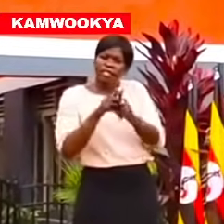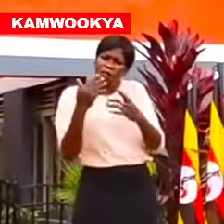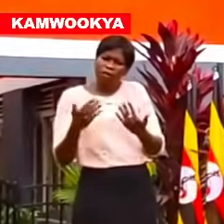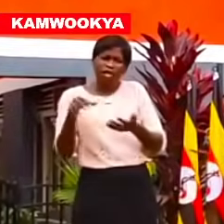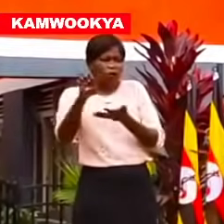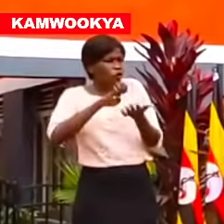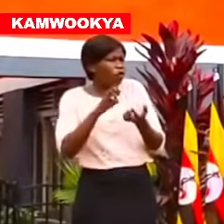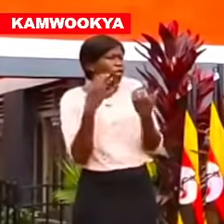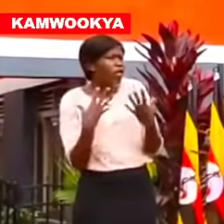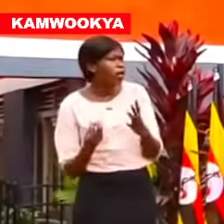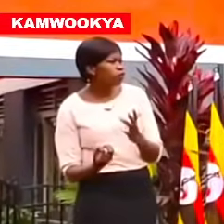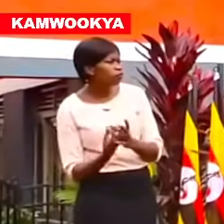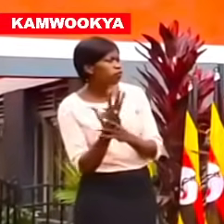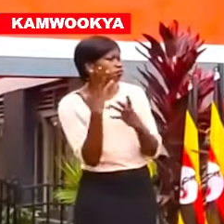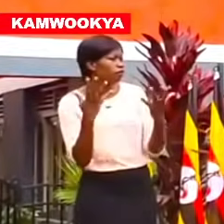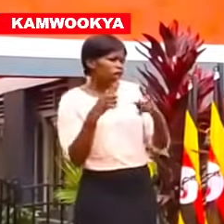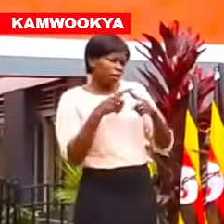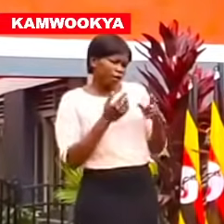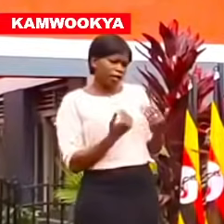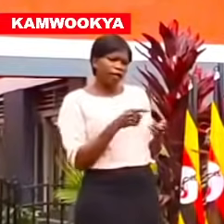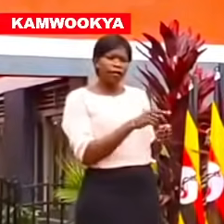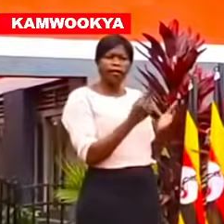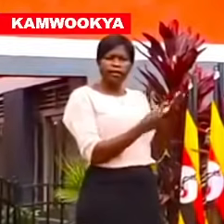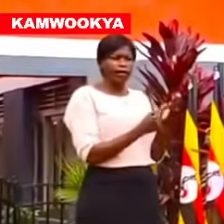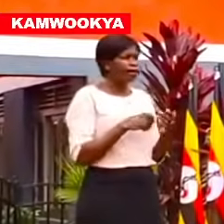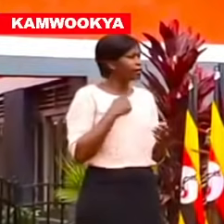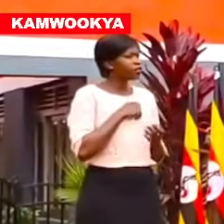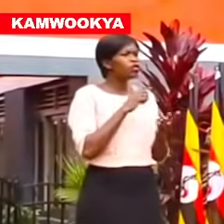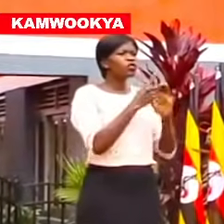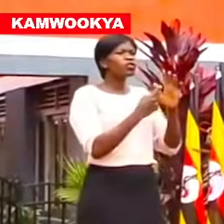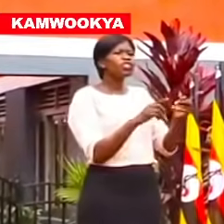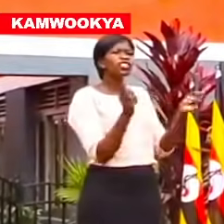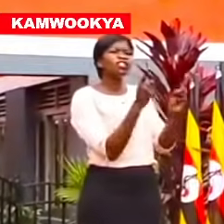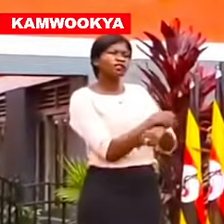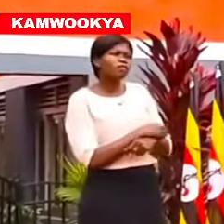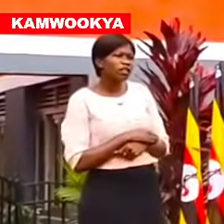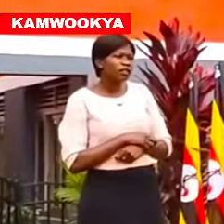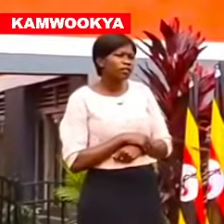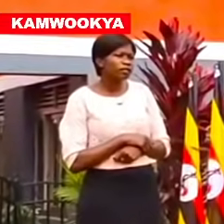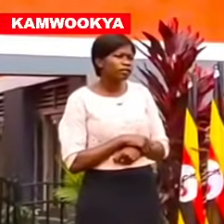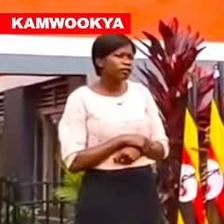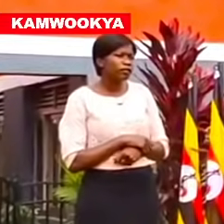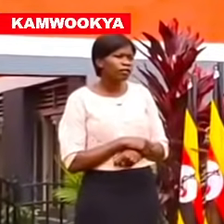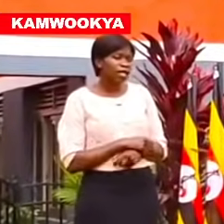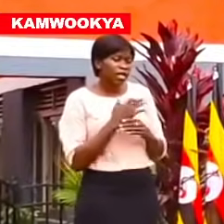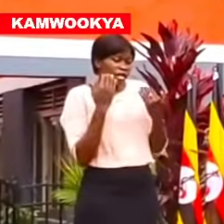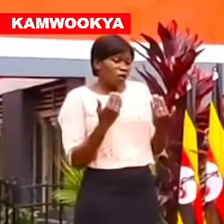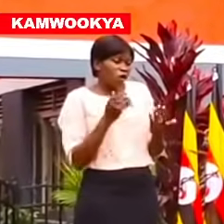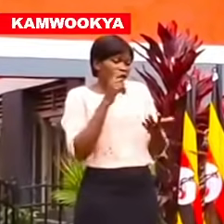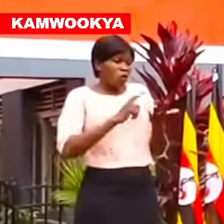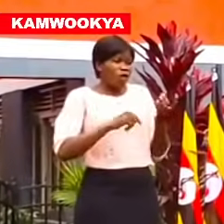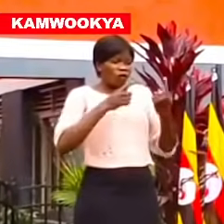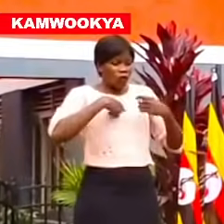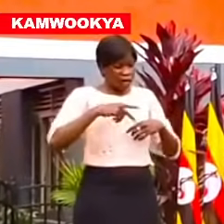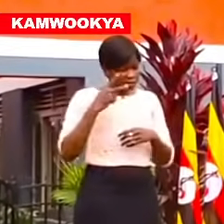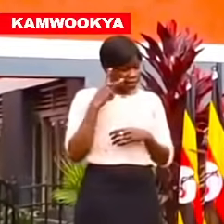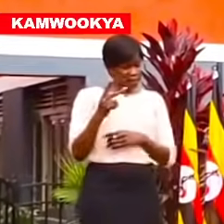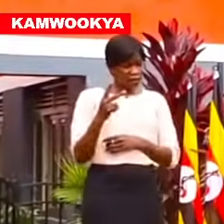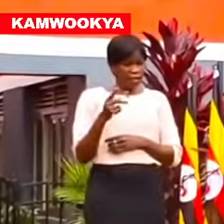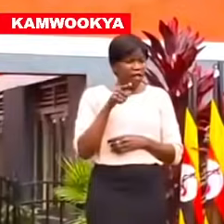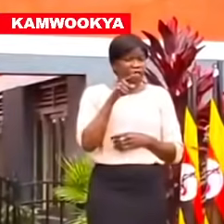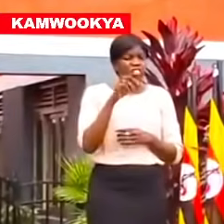allocated to make sure we get to have vaccines? Now, something we are beginning to see is a